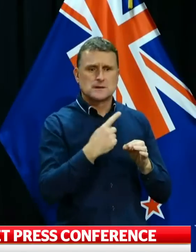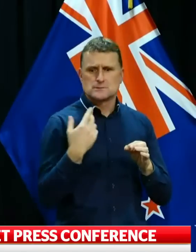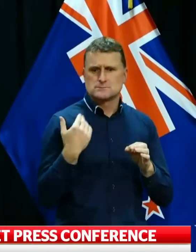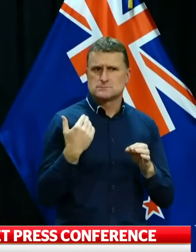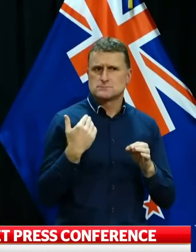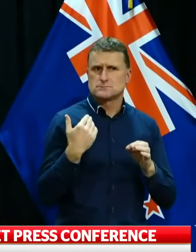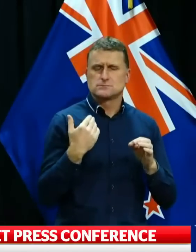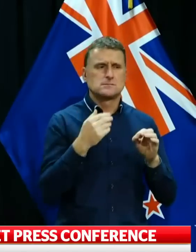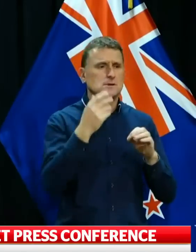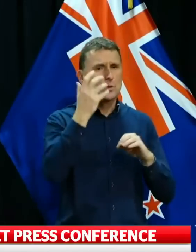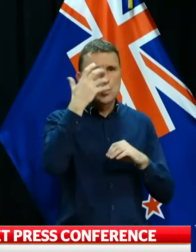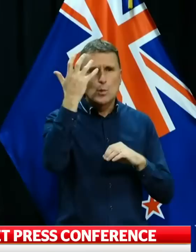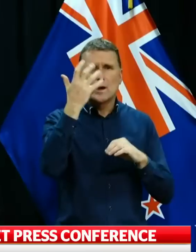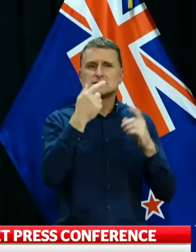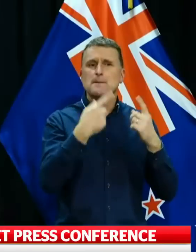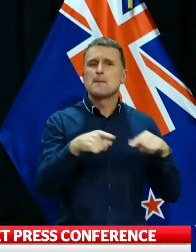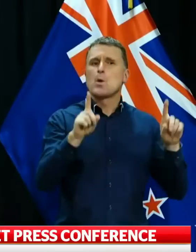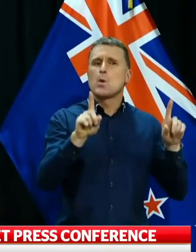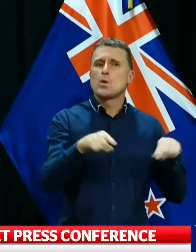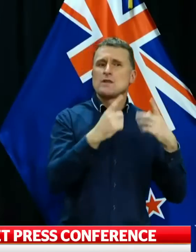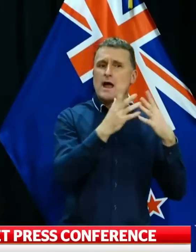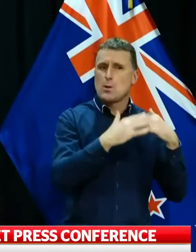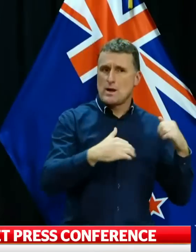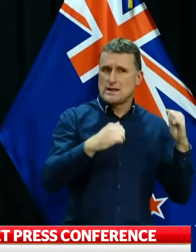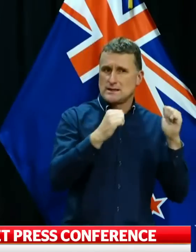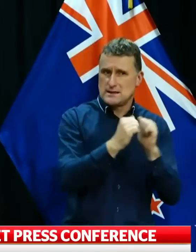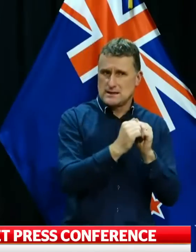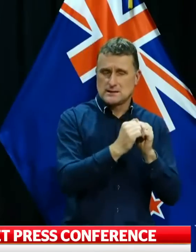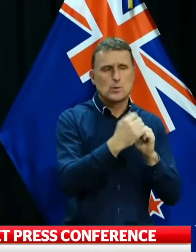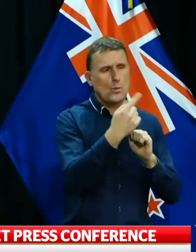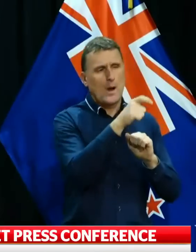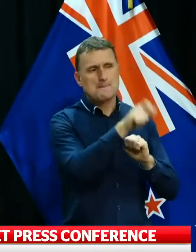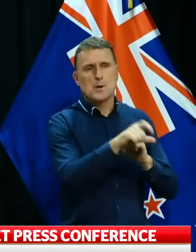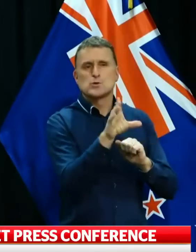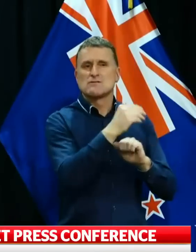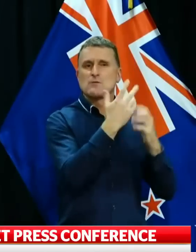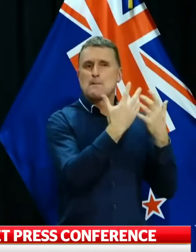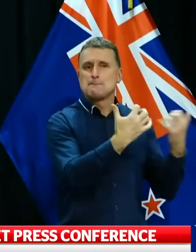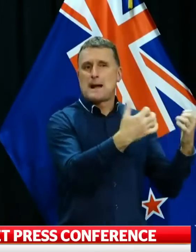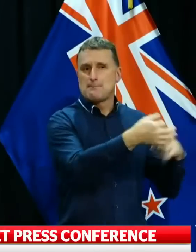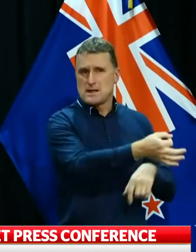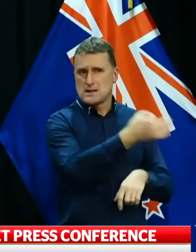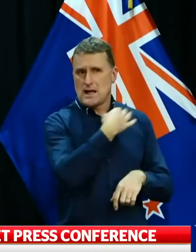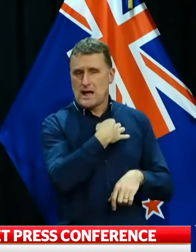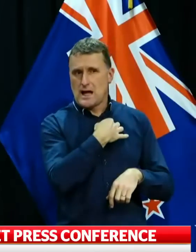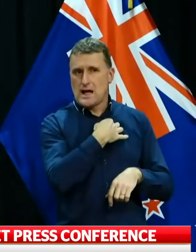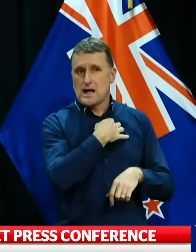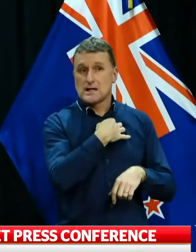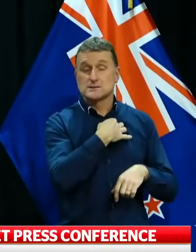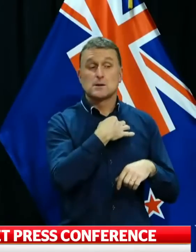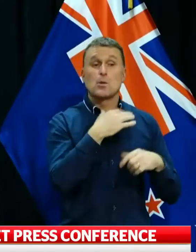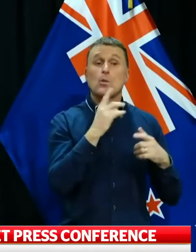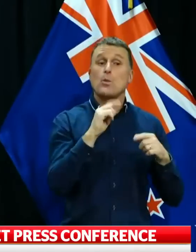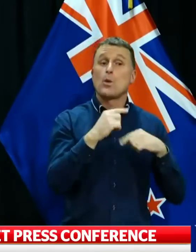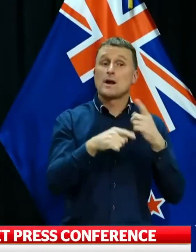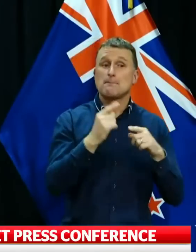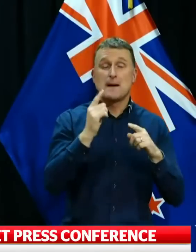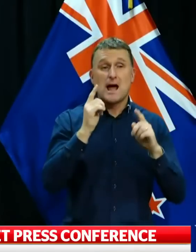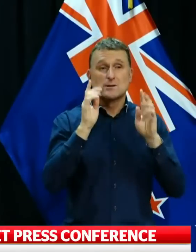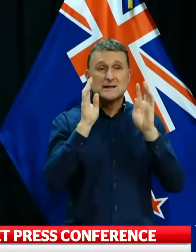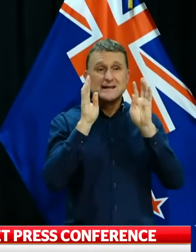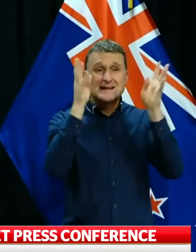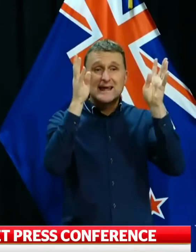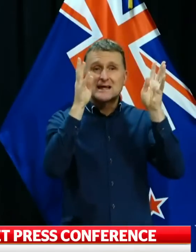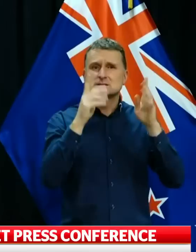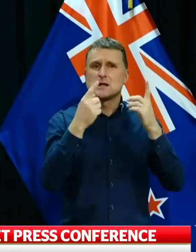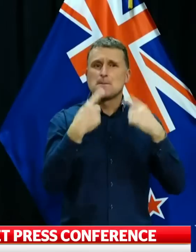weekend that should, sadly, the time come, whether we would move that to King's birthday long weekend in